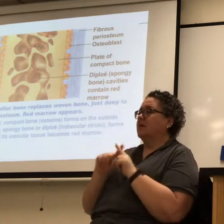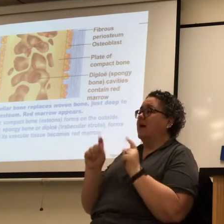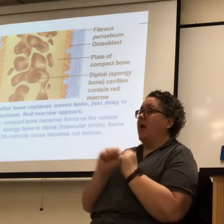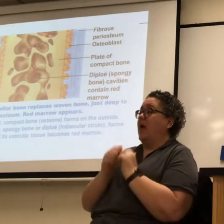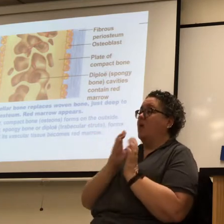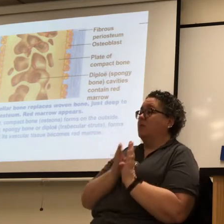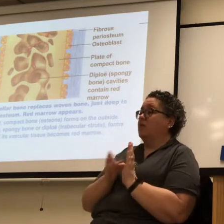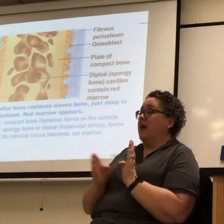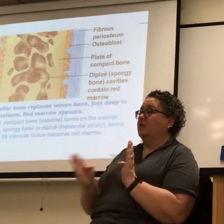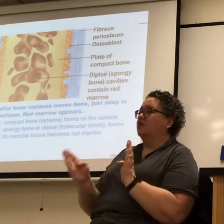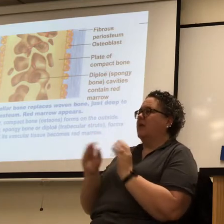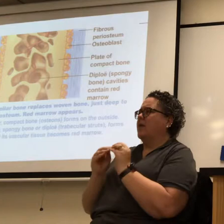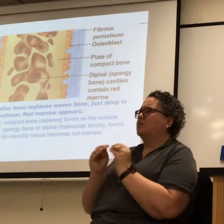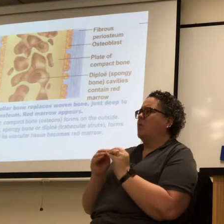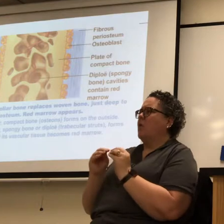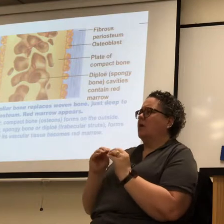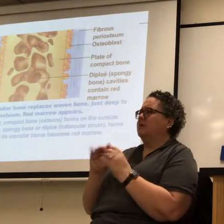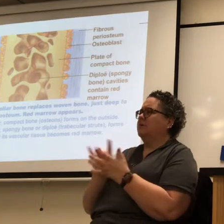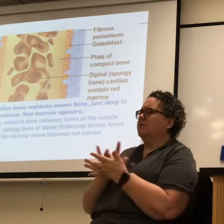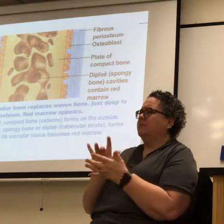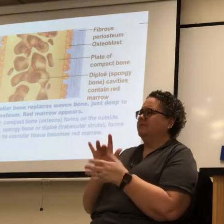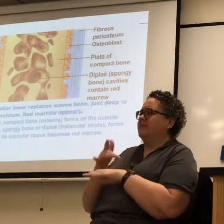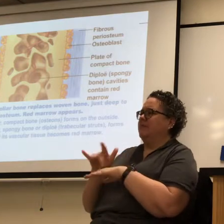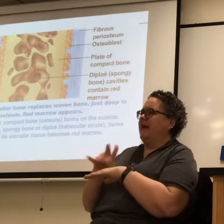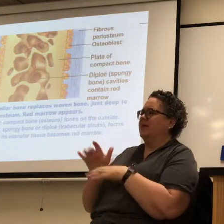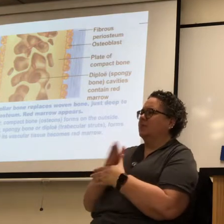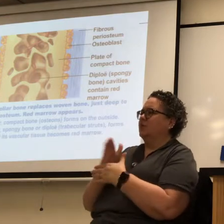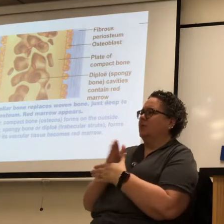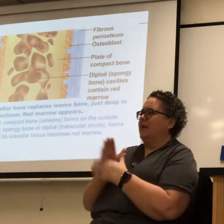arranged, there's more room between them and they're just lighter.